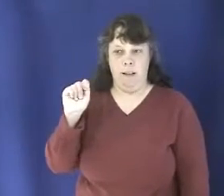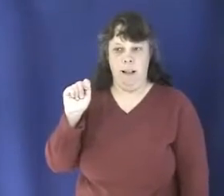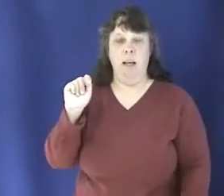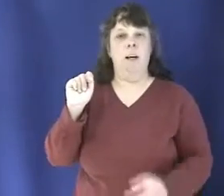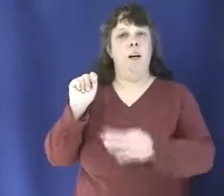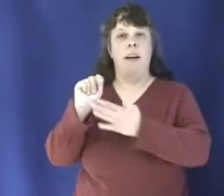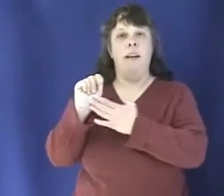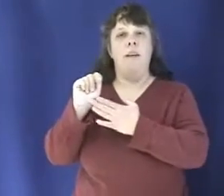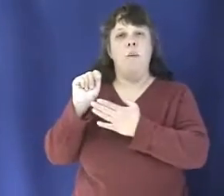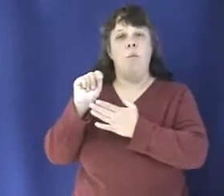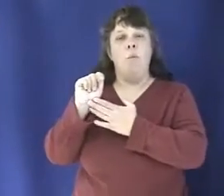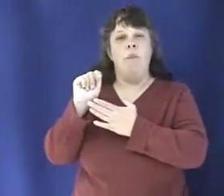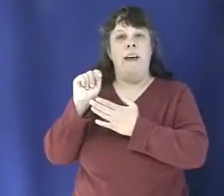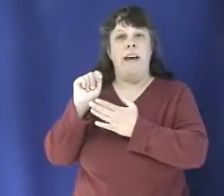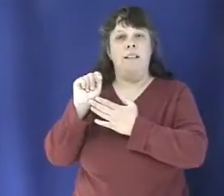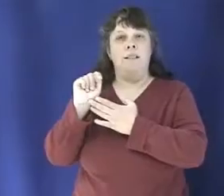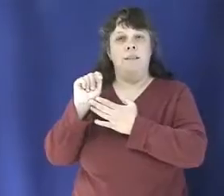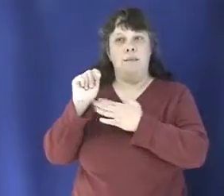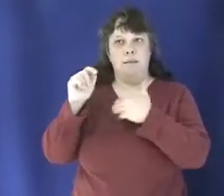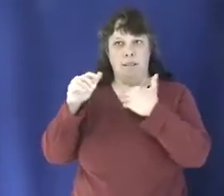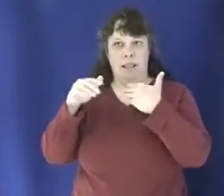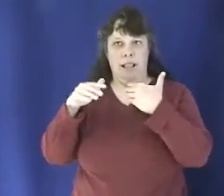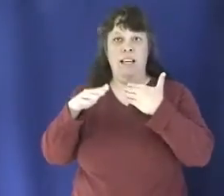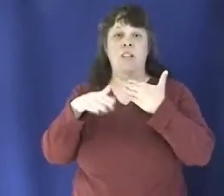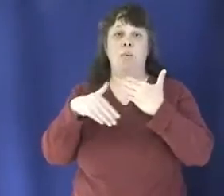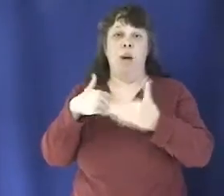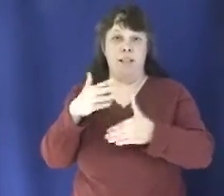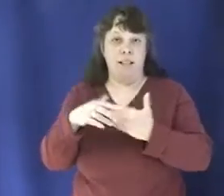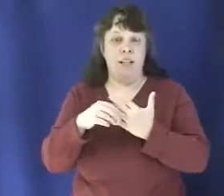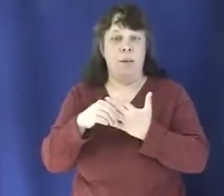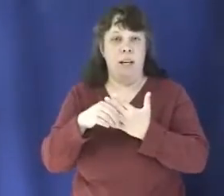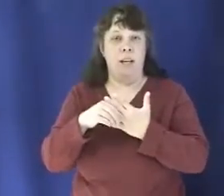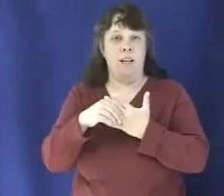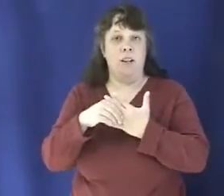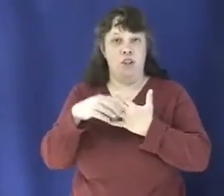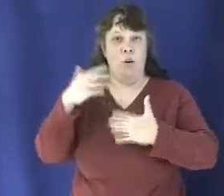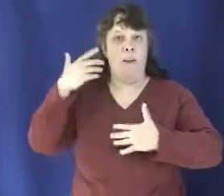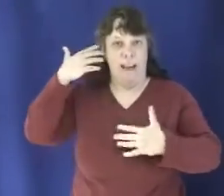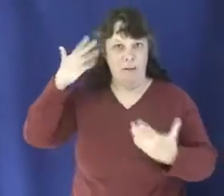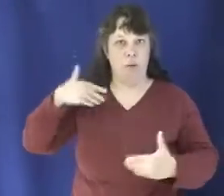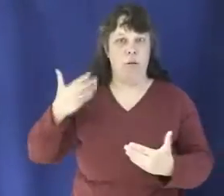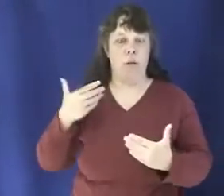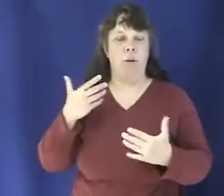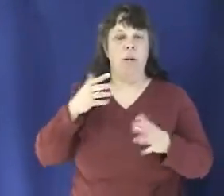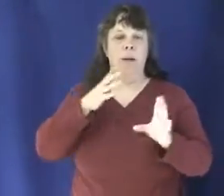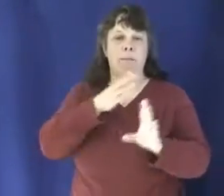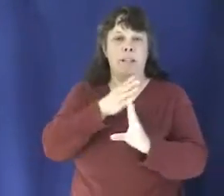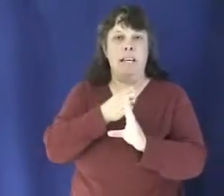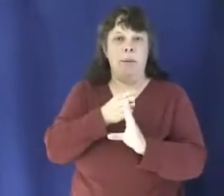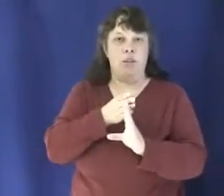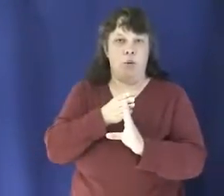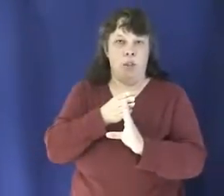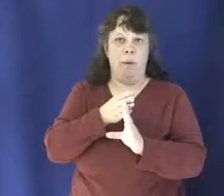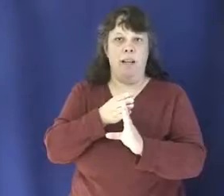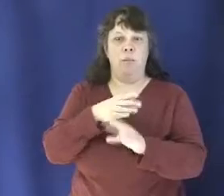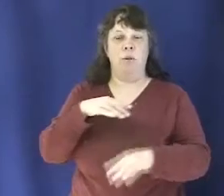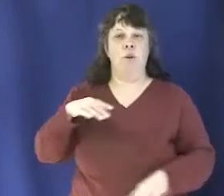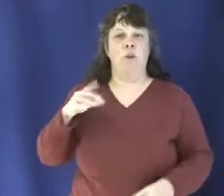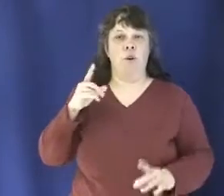is T. Okay, that is a process in the beginning that you'll have to go through, but keep it as short as possible. Your